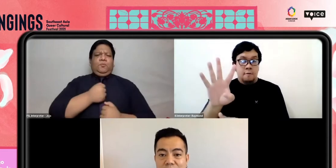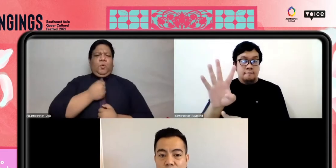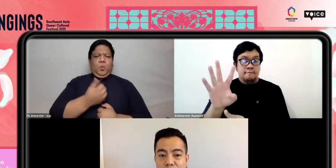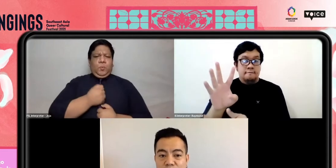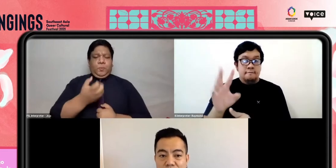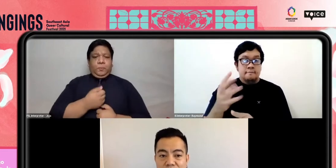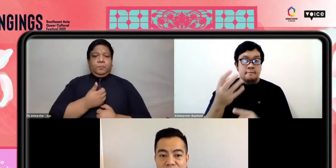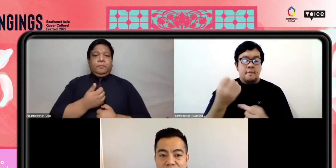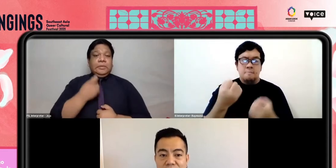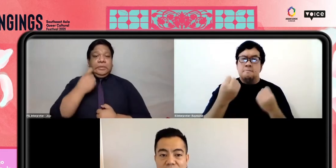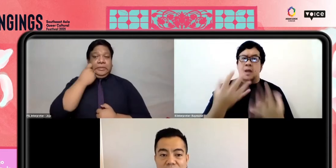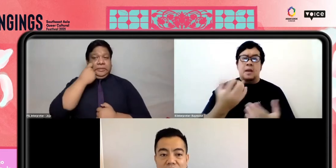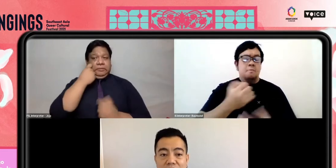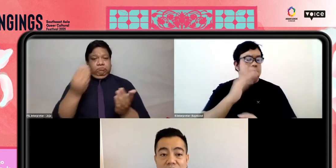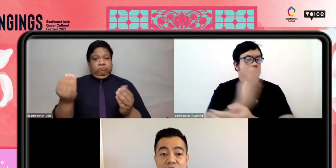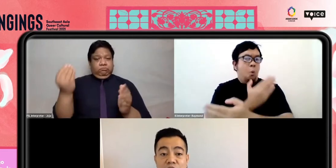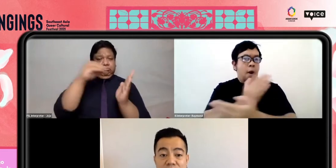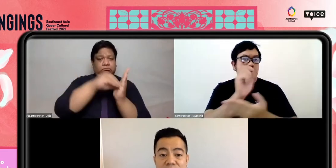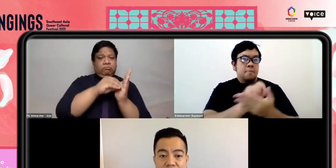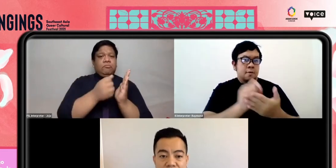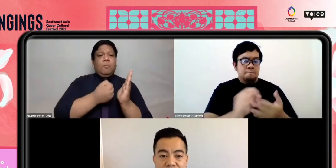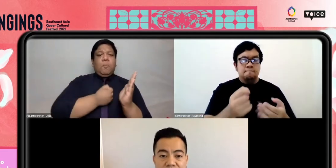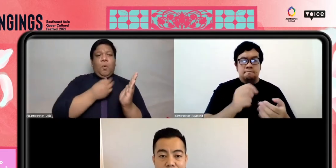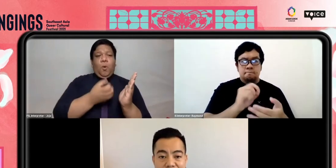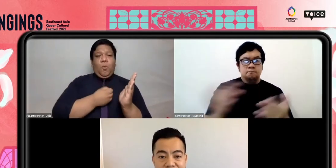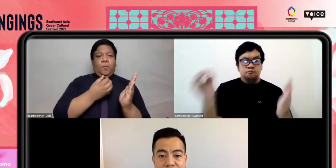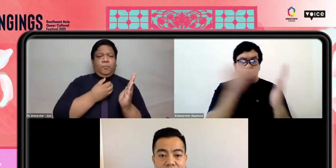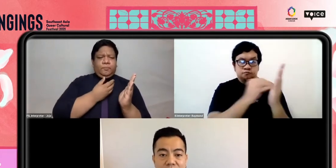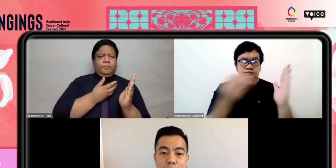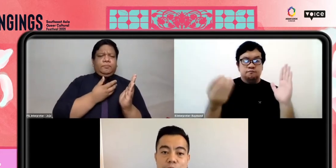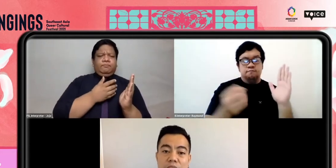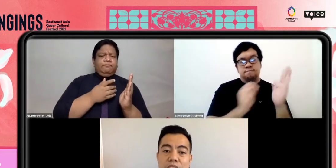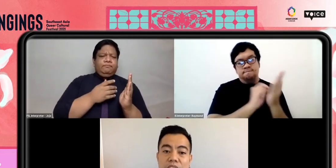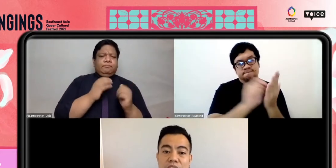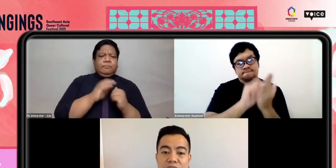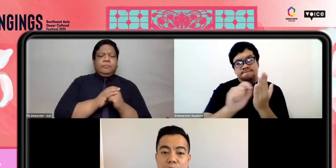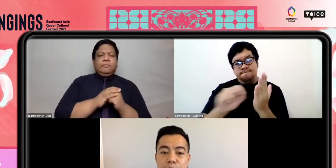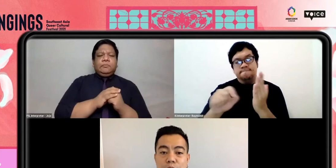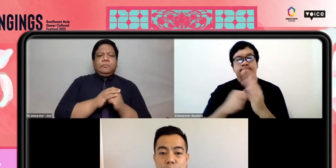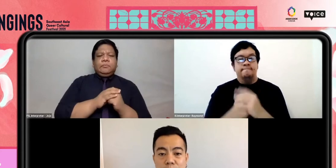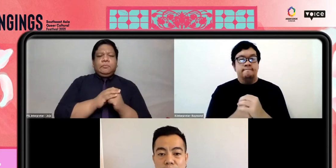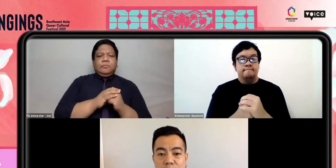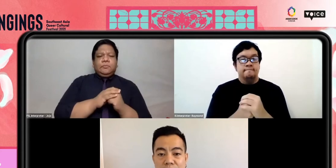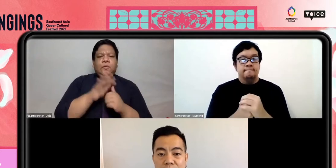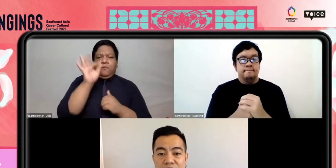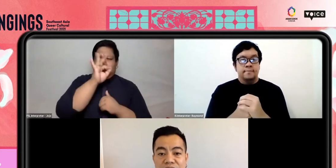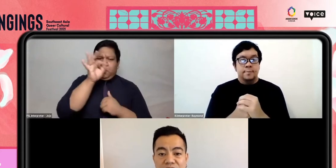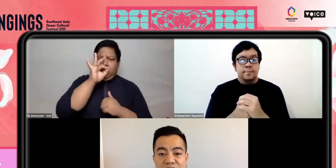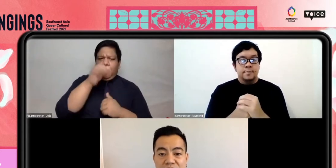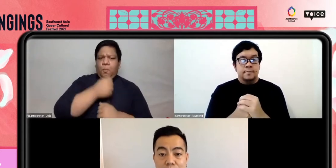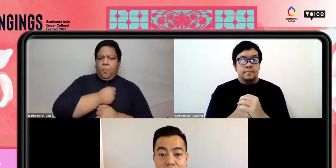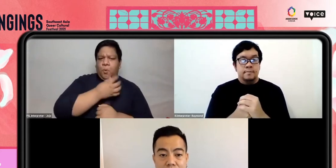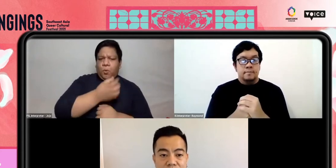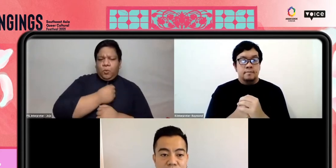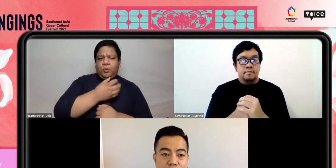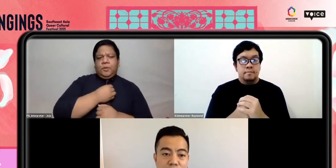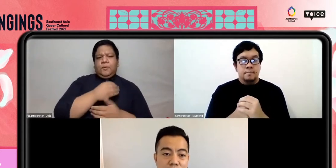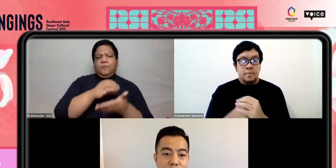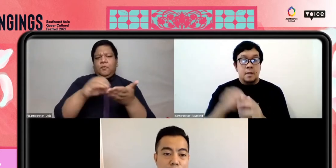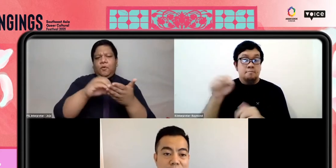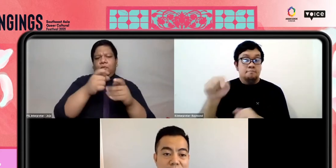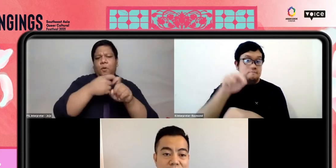recently anthologized in The Achieve of the Mastery, Filipino Poetry and Verse from